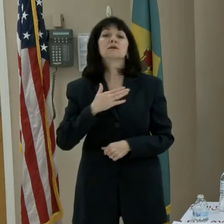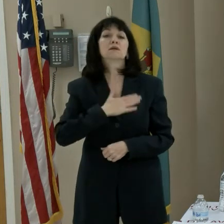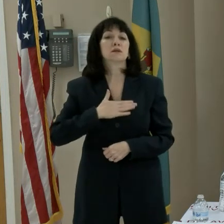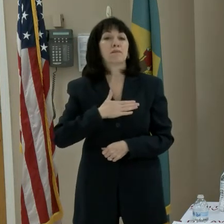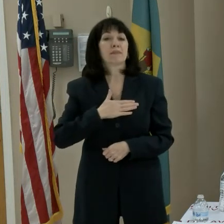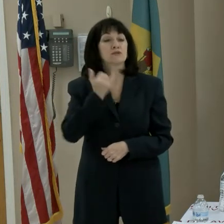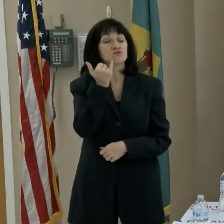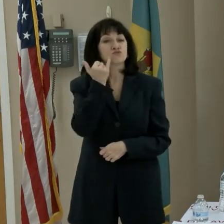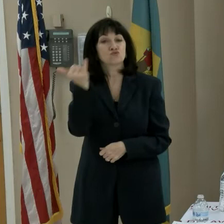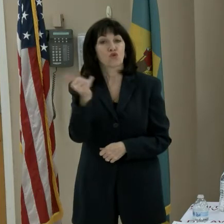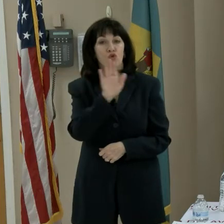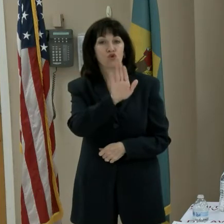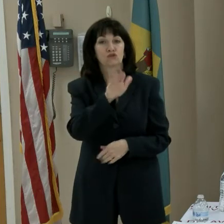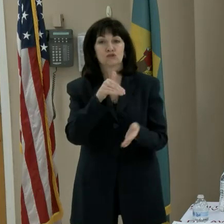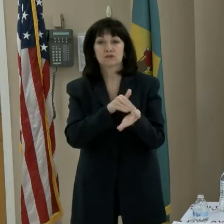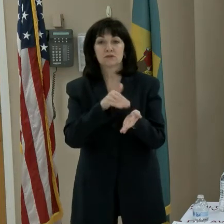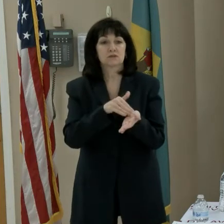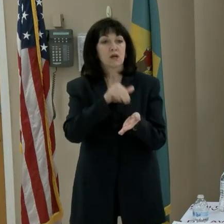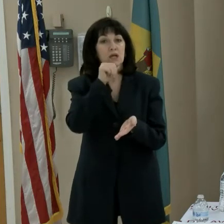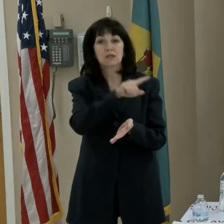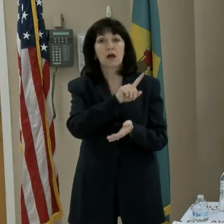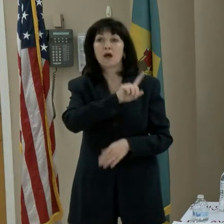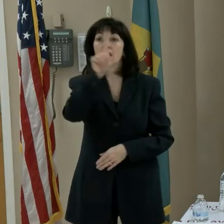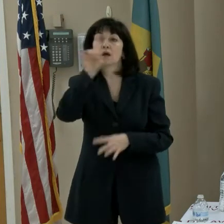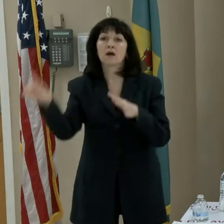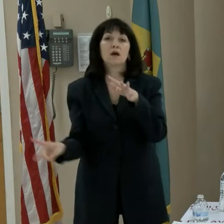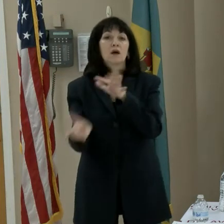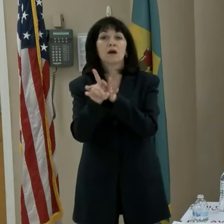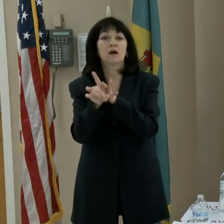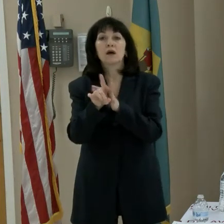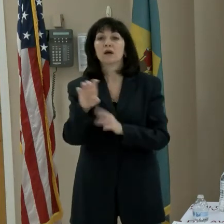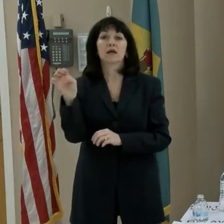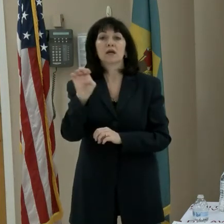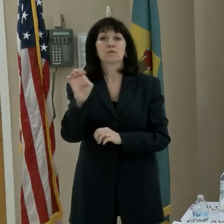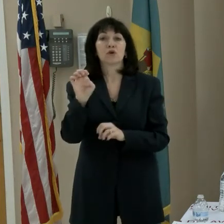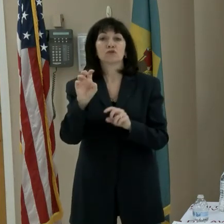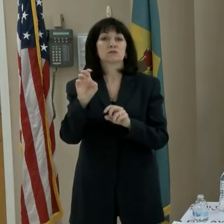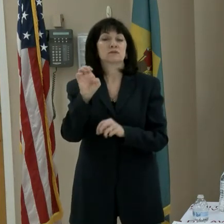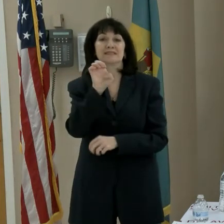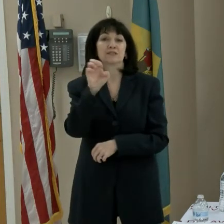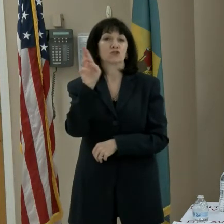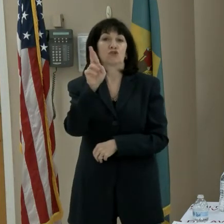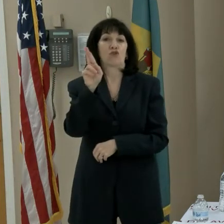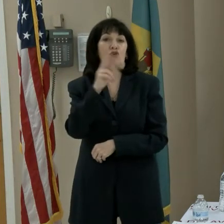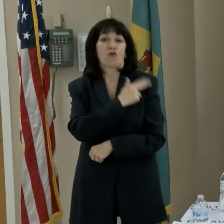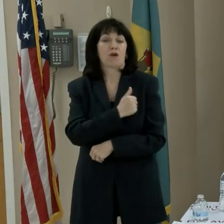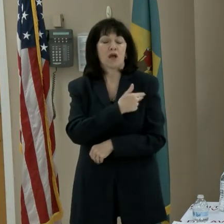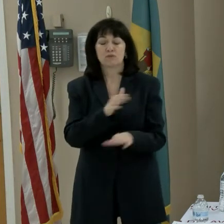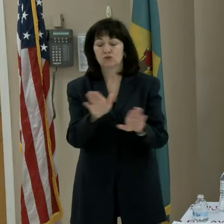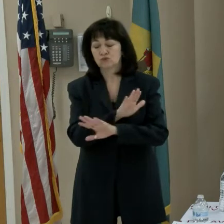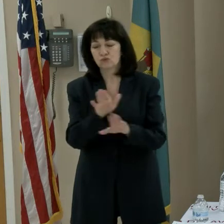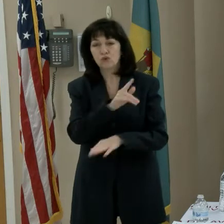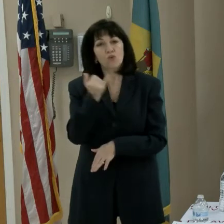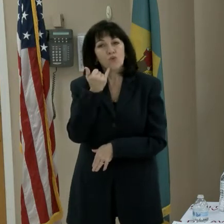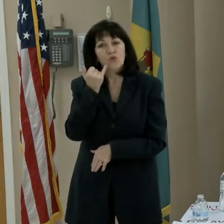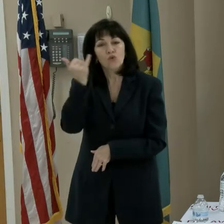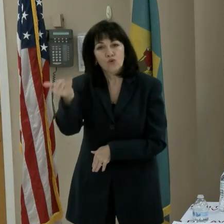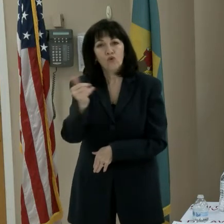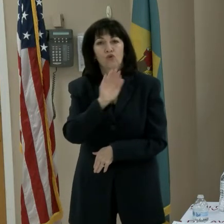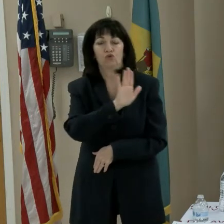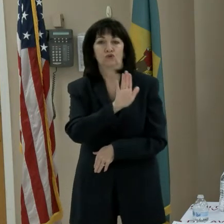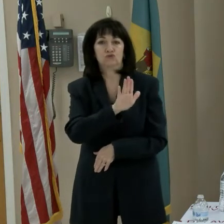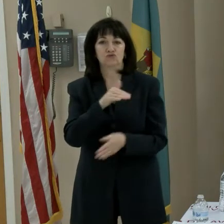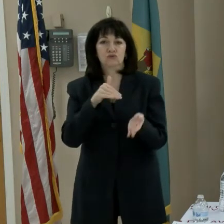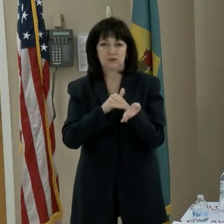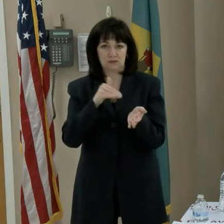healthcare provider. Don't just show up in the emergency department. Please call your healthcare provider for guidance and